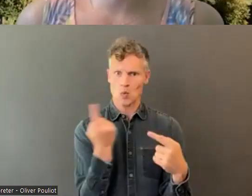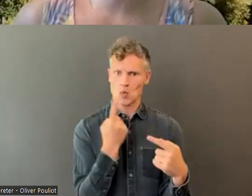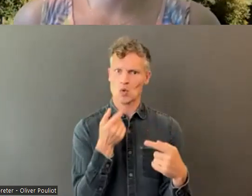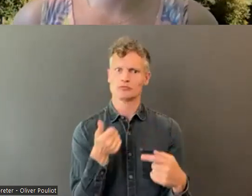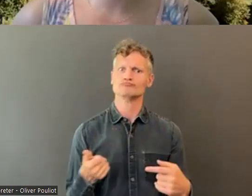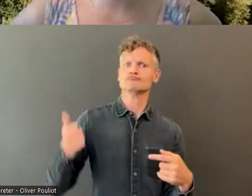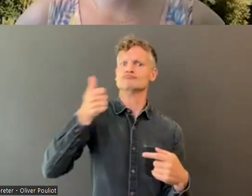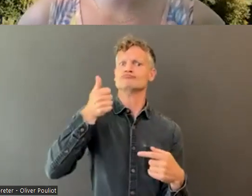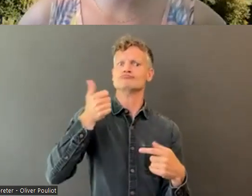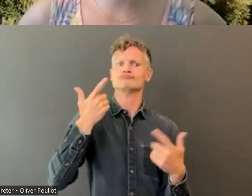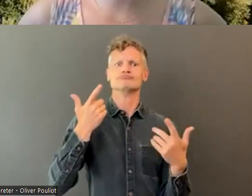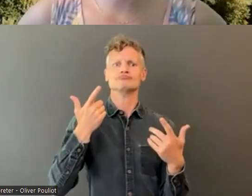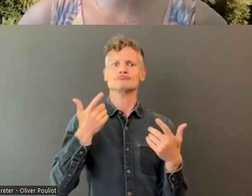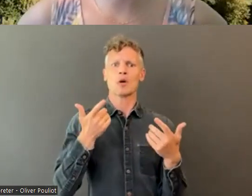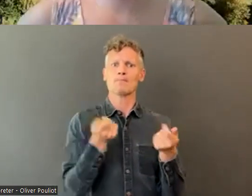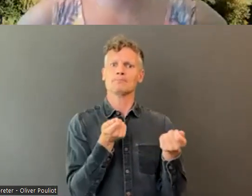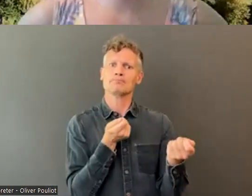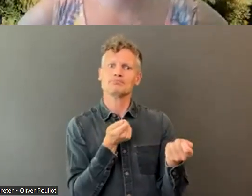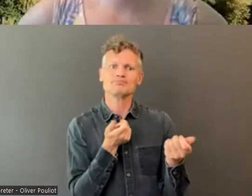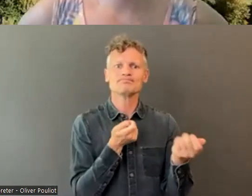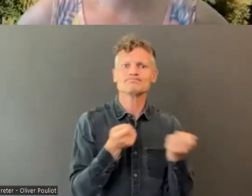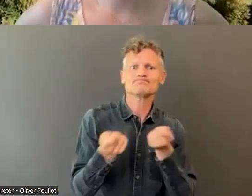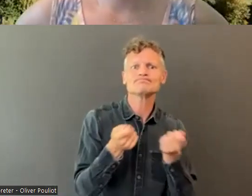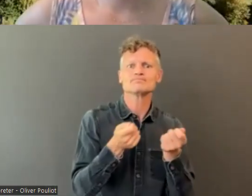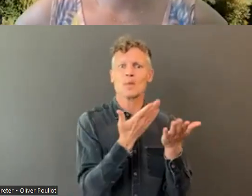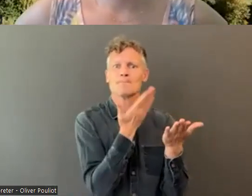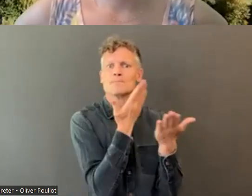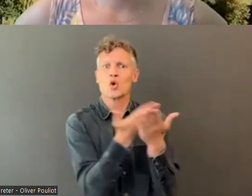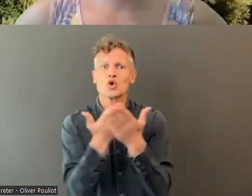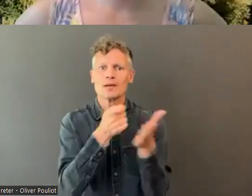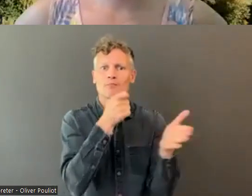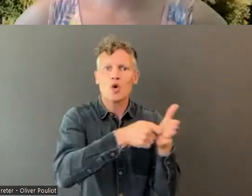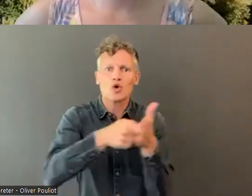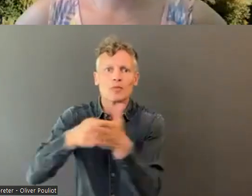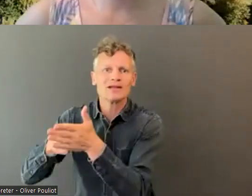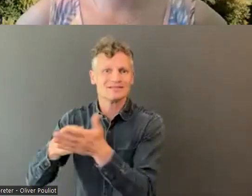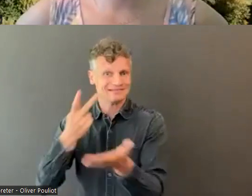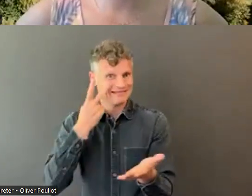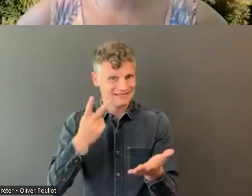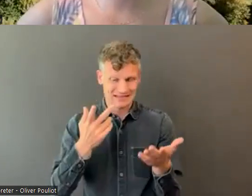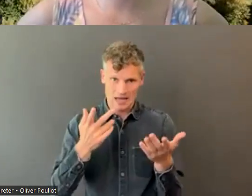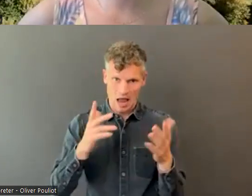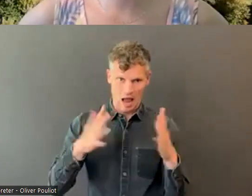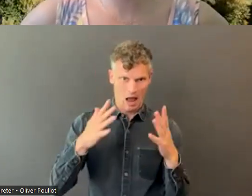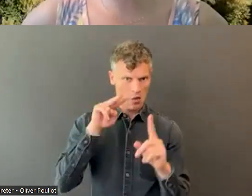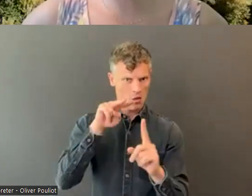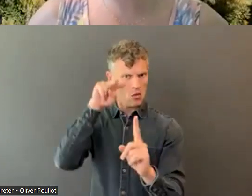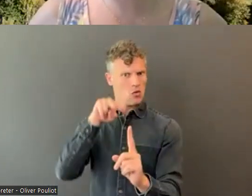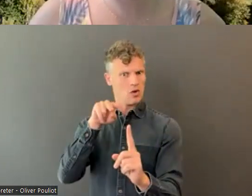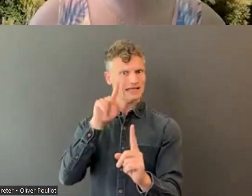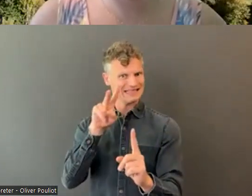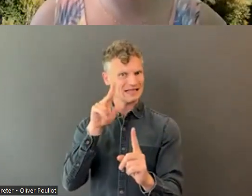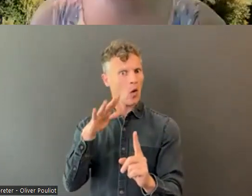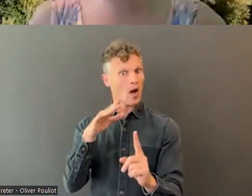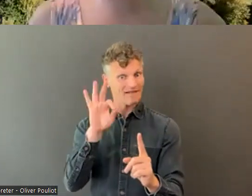to, to capture the impact of what happens when you get this right for the business and the broader stakeholder group. That is